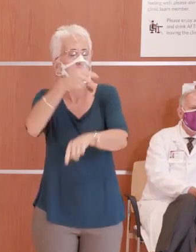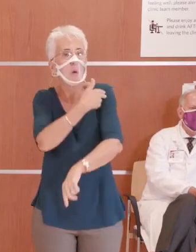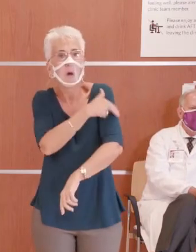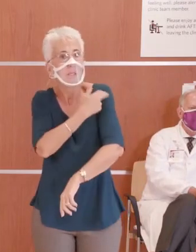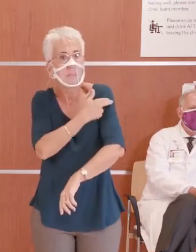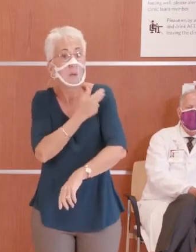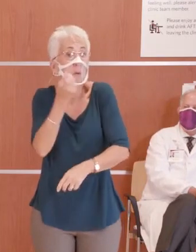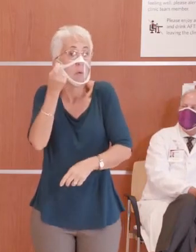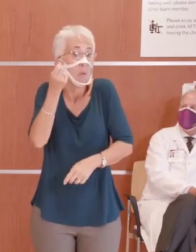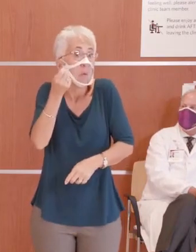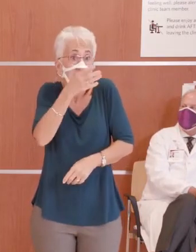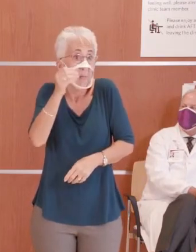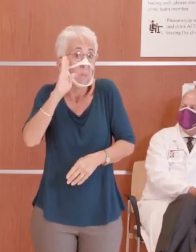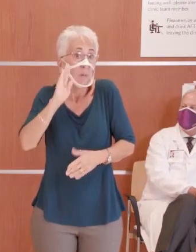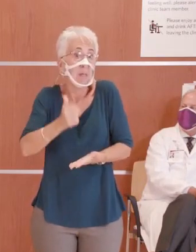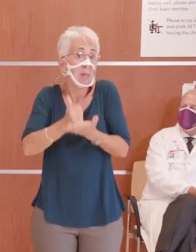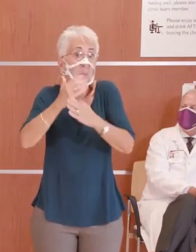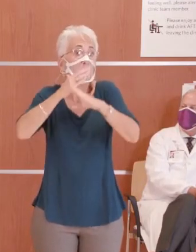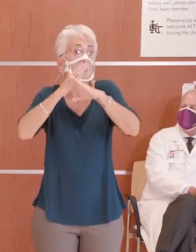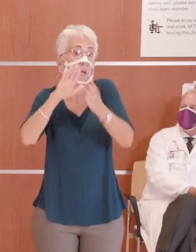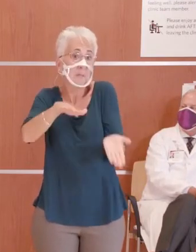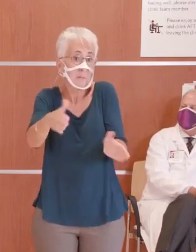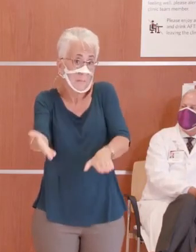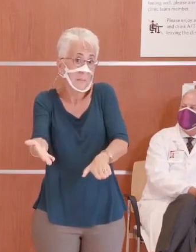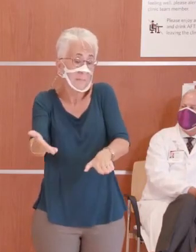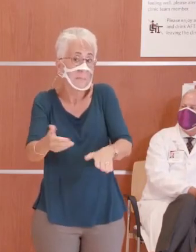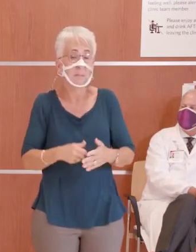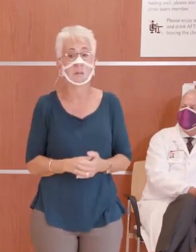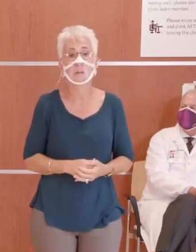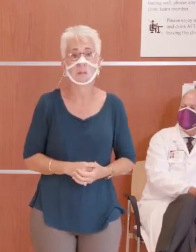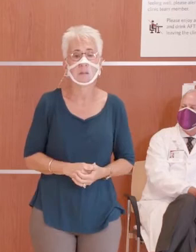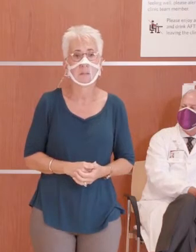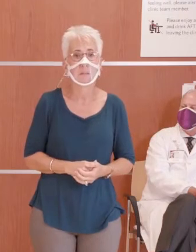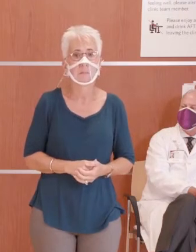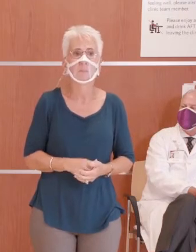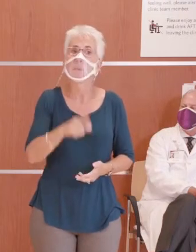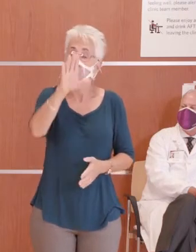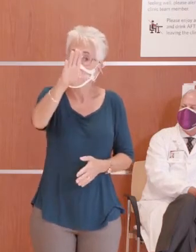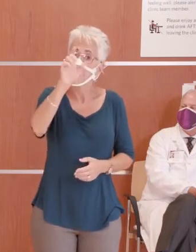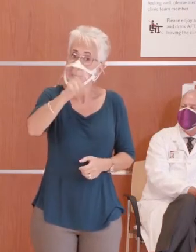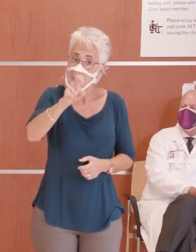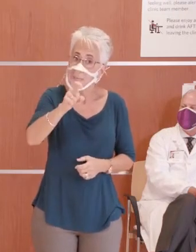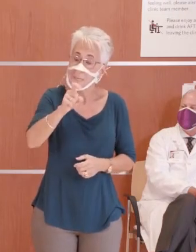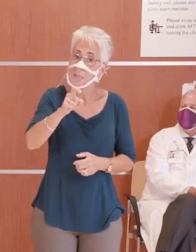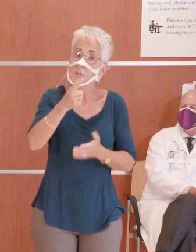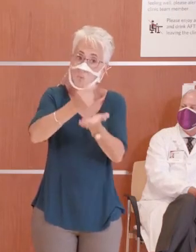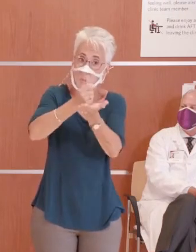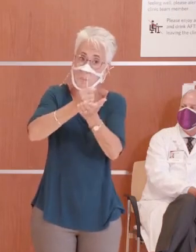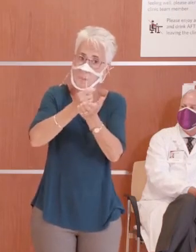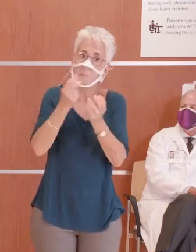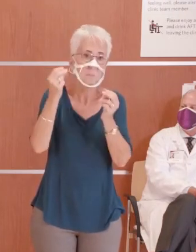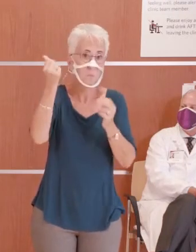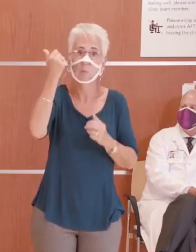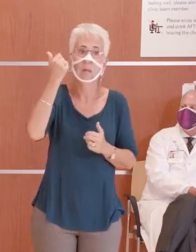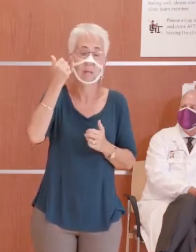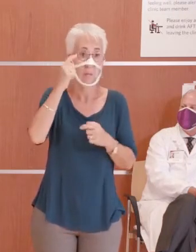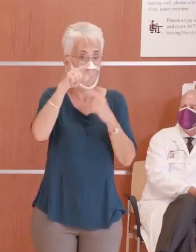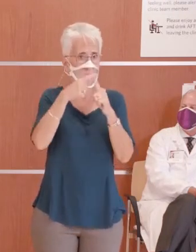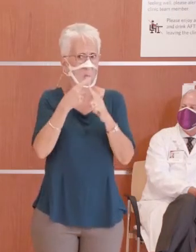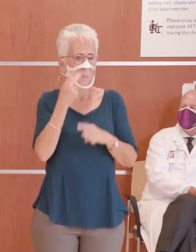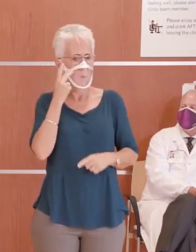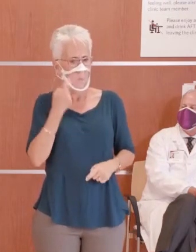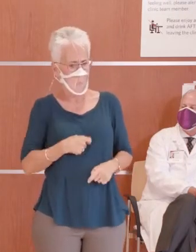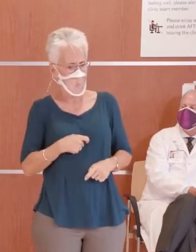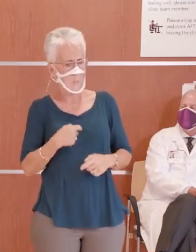from COVID-19. They are necessary to be treated immediately once you have the symptoms, once you